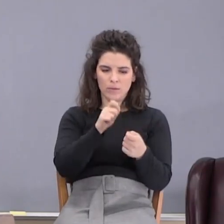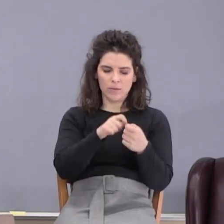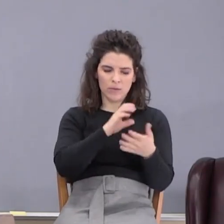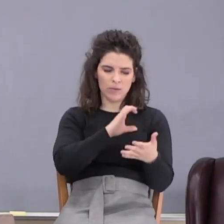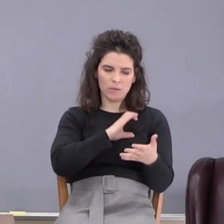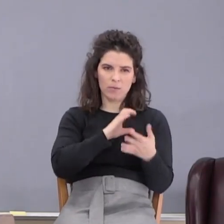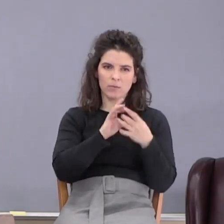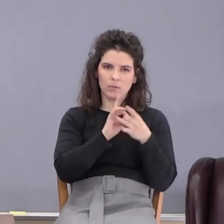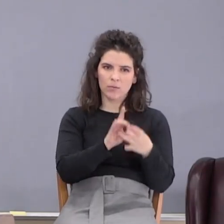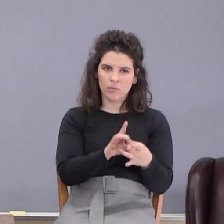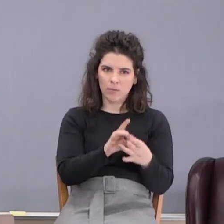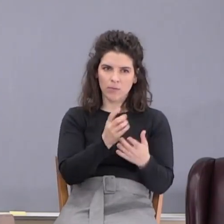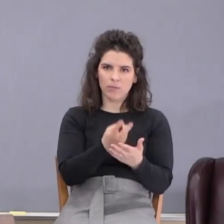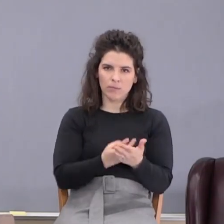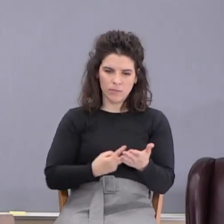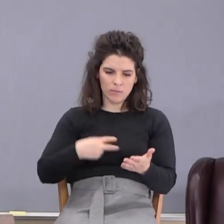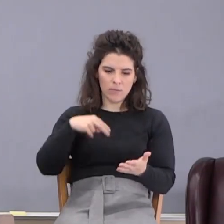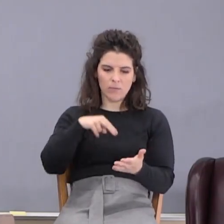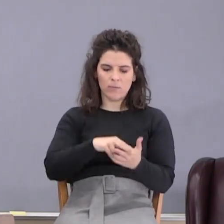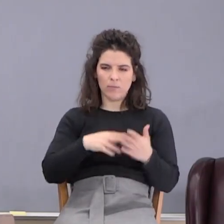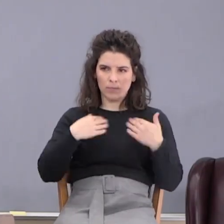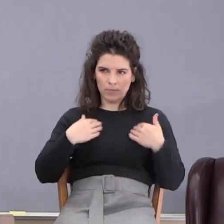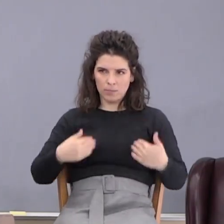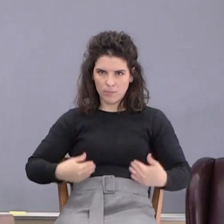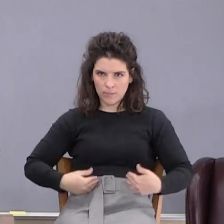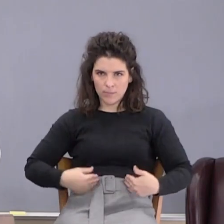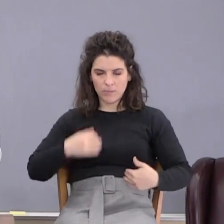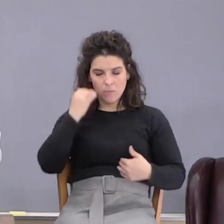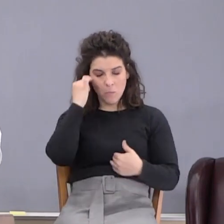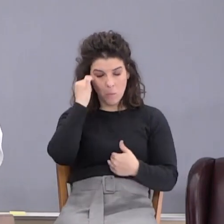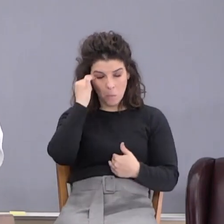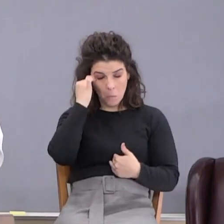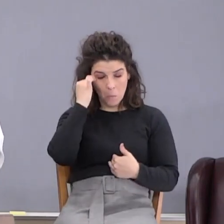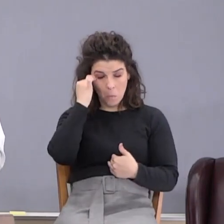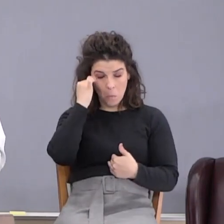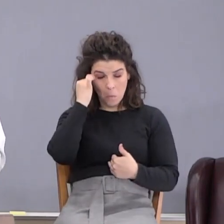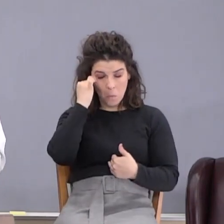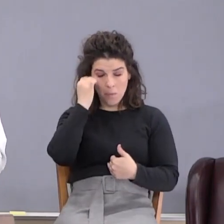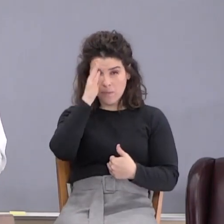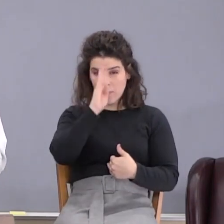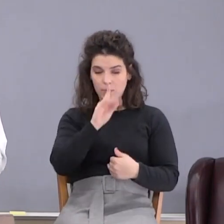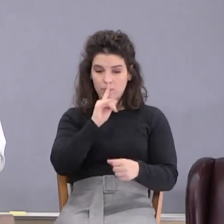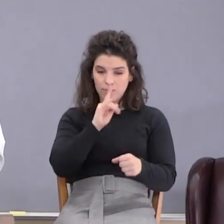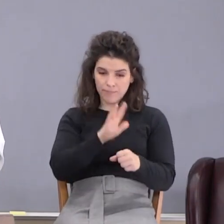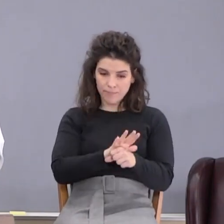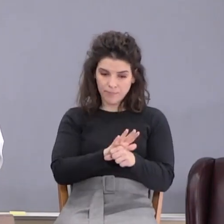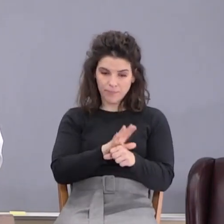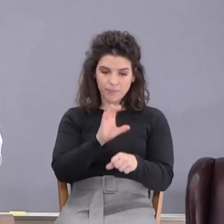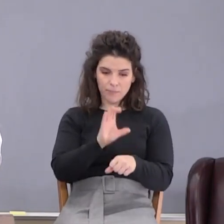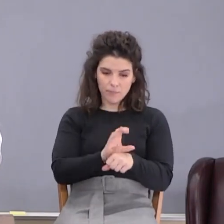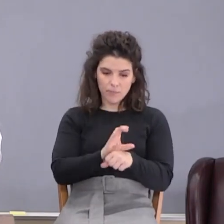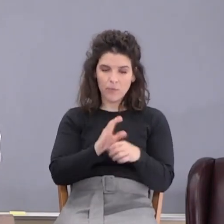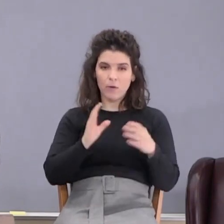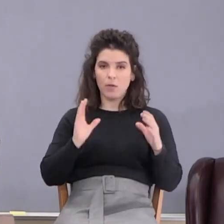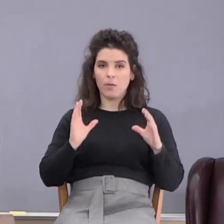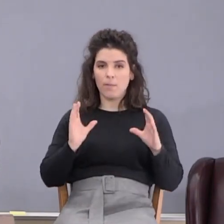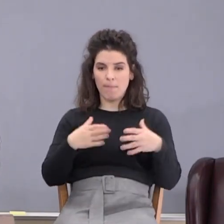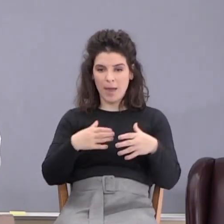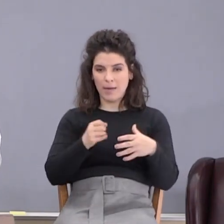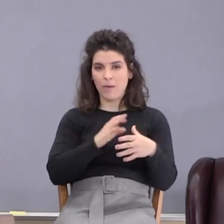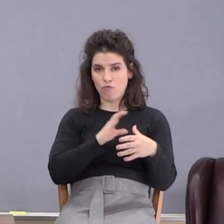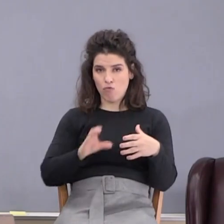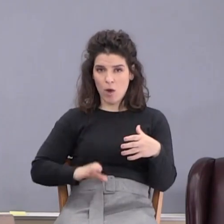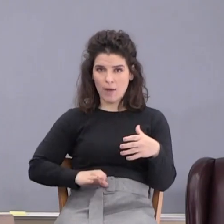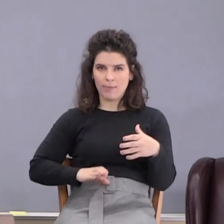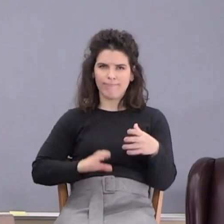to the resurrection body God is promising to the church, the body of Christ. The